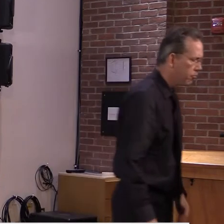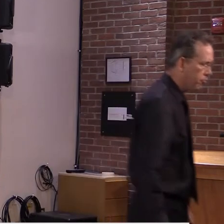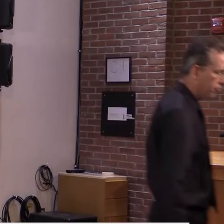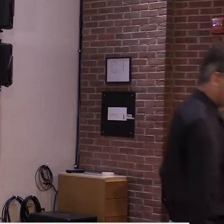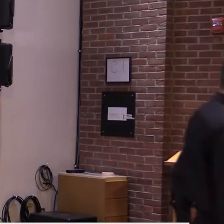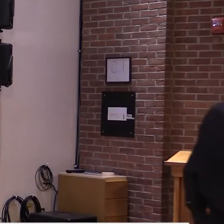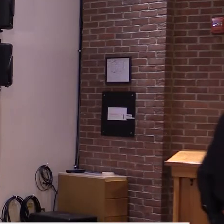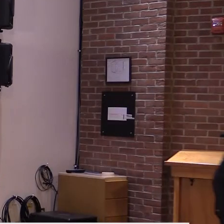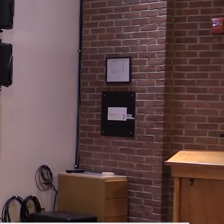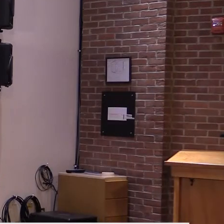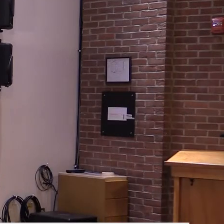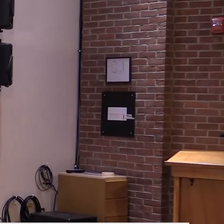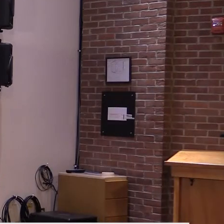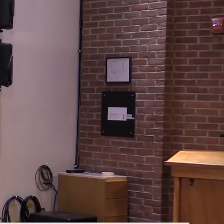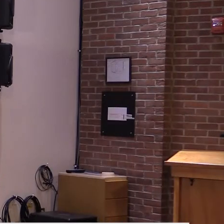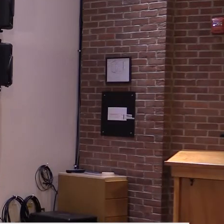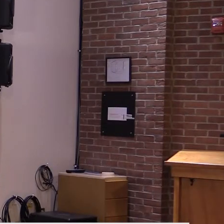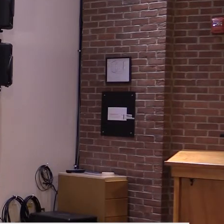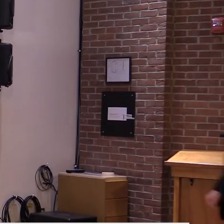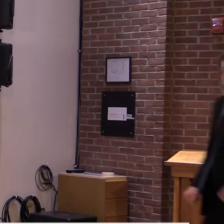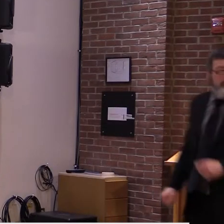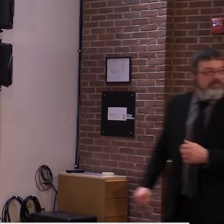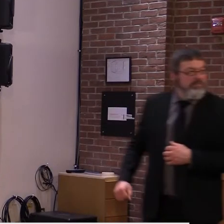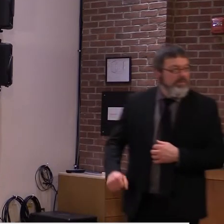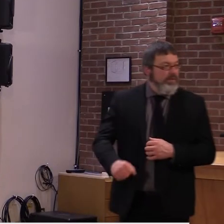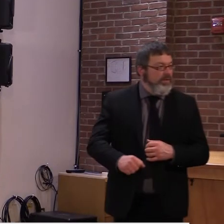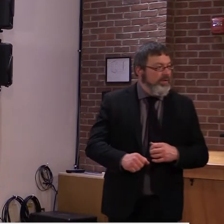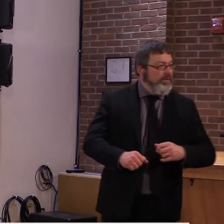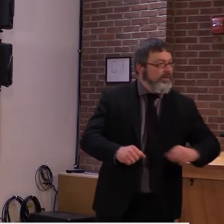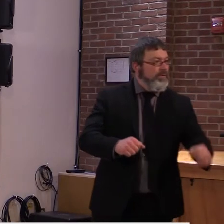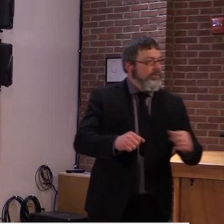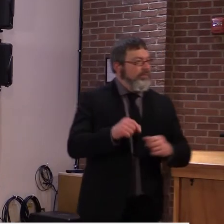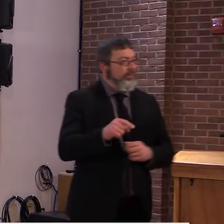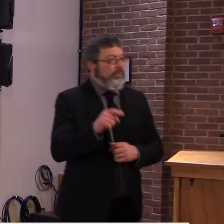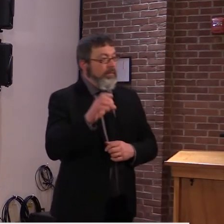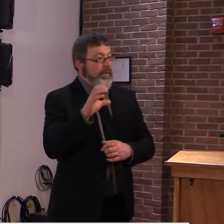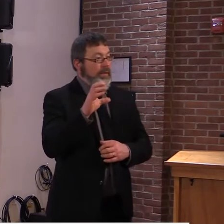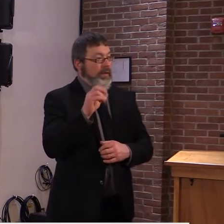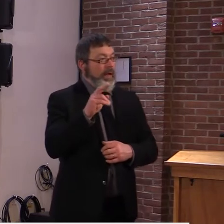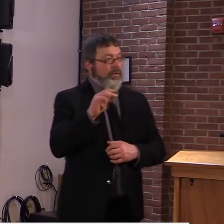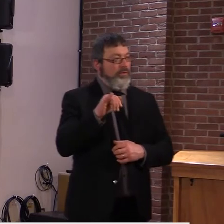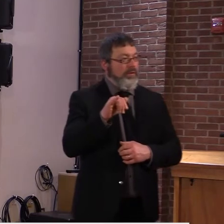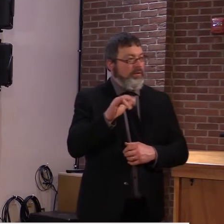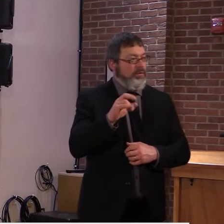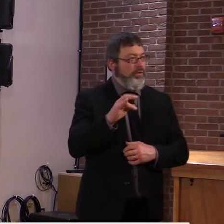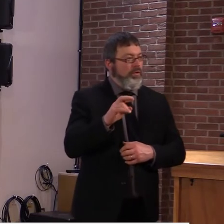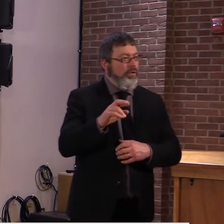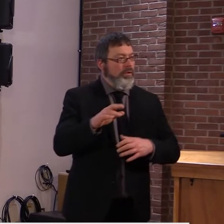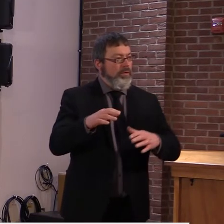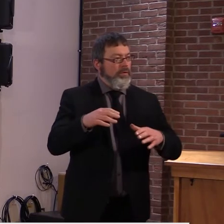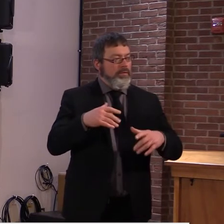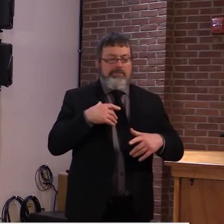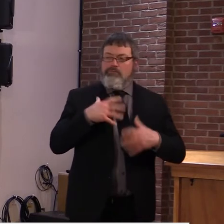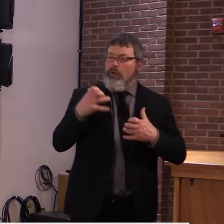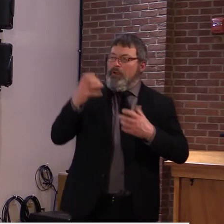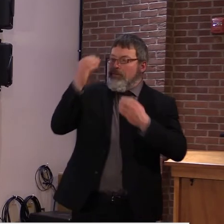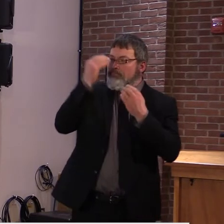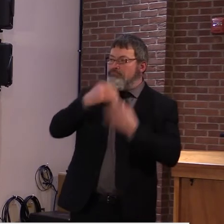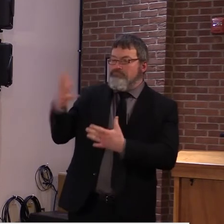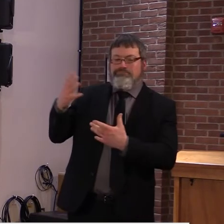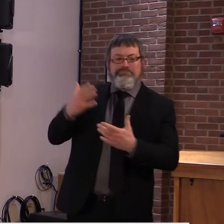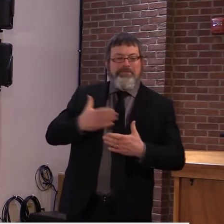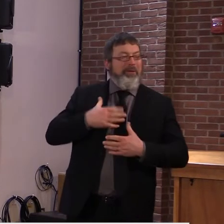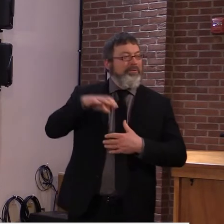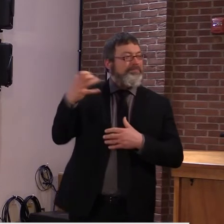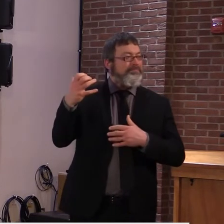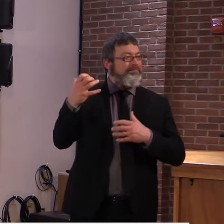Good morning, Governor. Given the time constraints today, I'm just going to wish you a Merry Christmas to your staff and the Vermonters who've worked really hard to keep the state